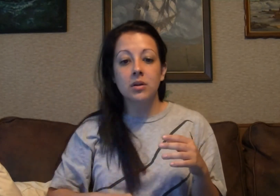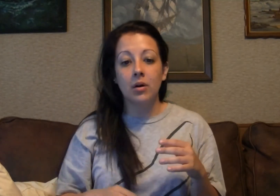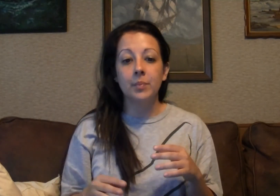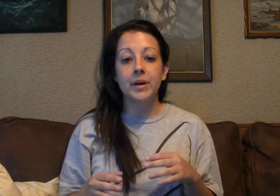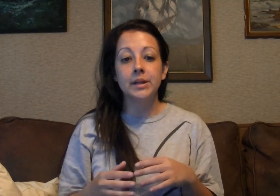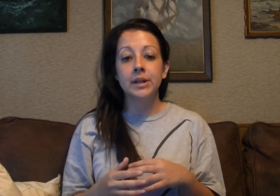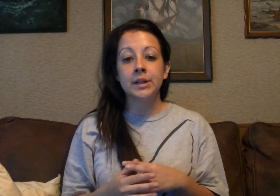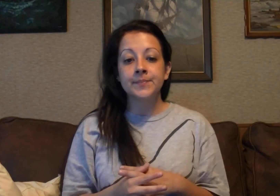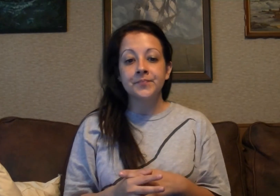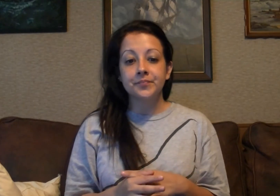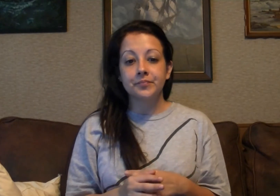called. But